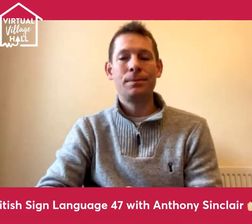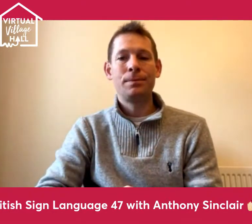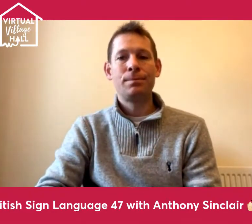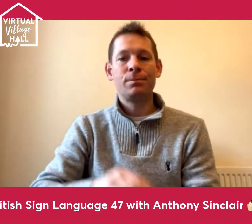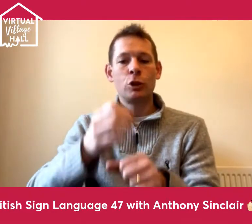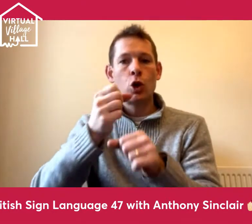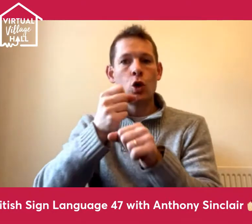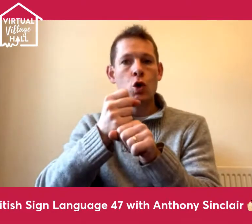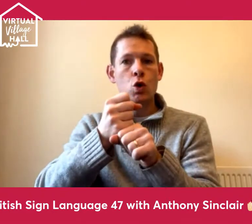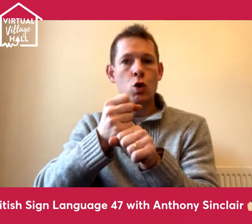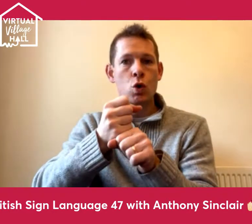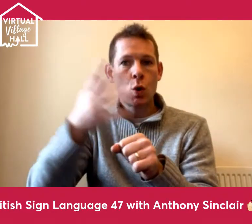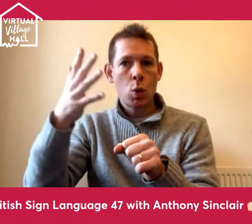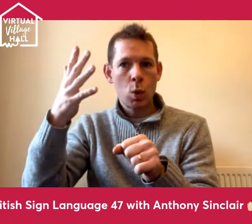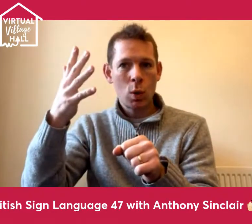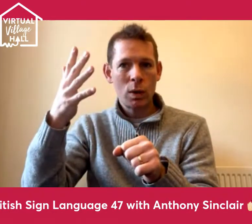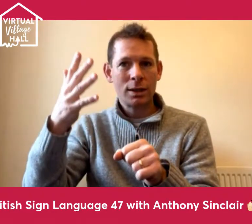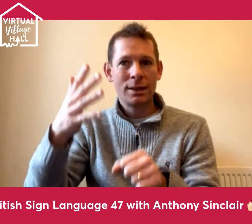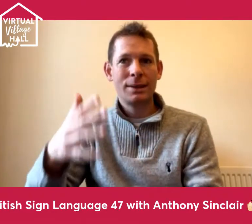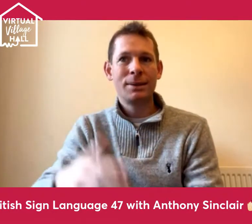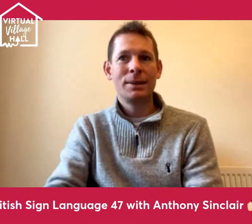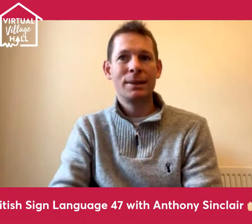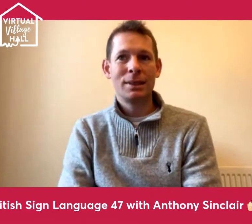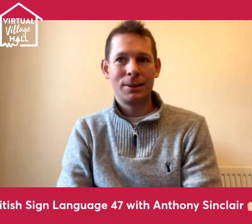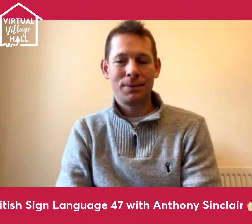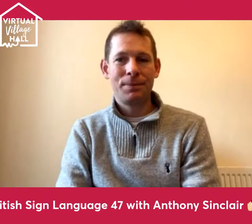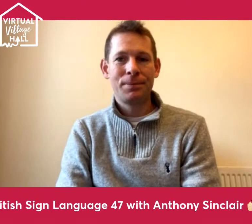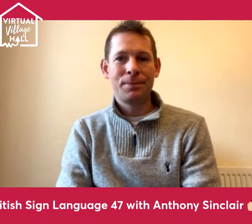Okay, and a repeat of number one again, in case you didn't get that.